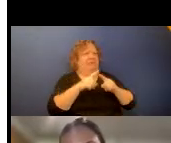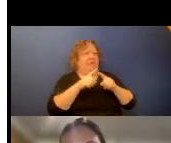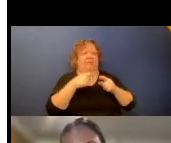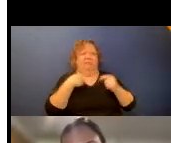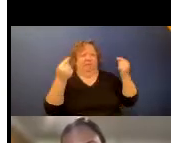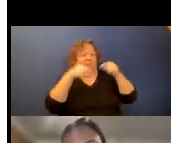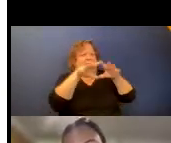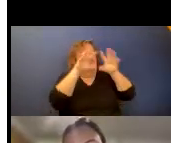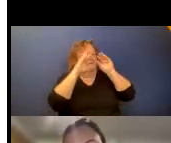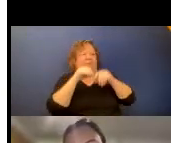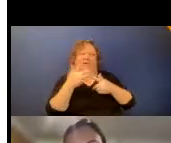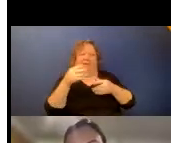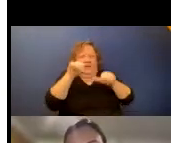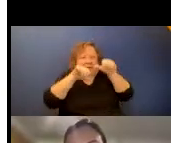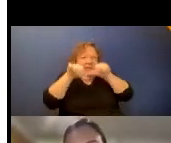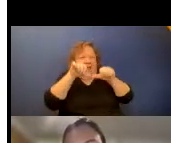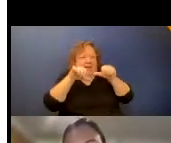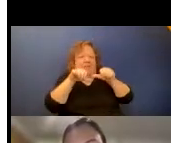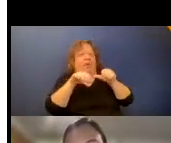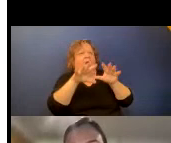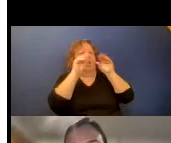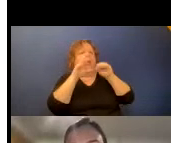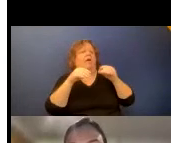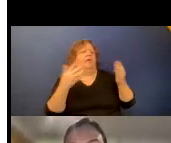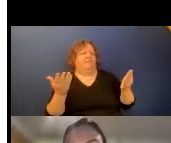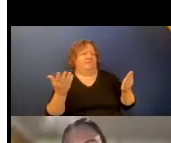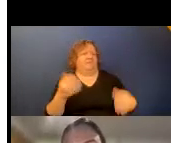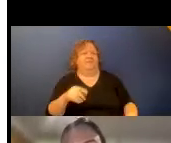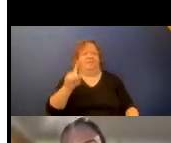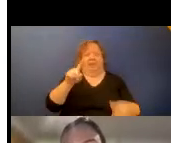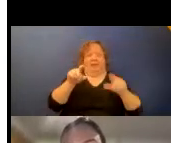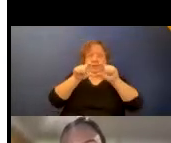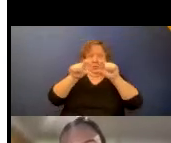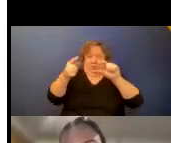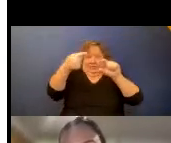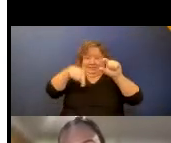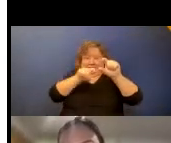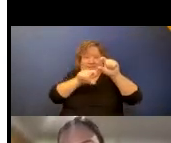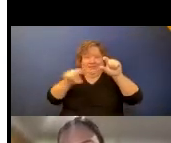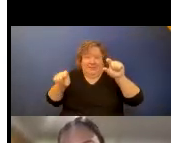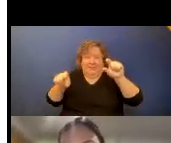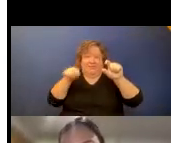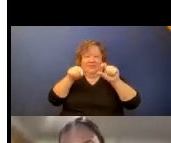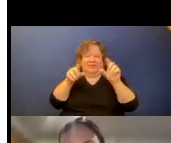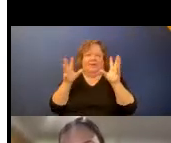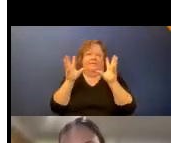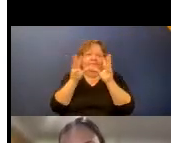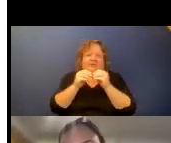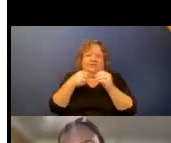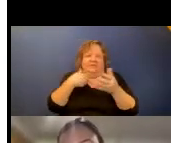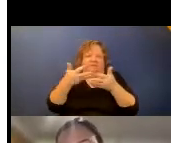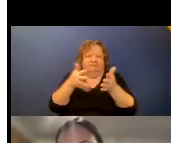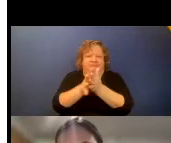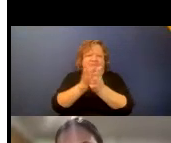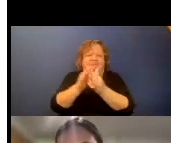we have for engagement, which, as you can see on the screen, are the in-country workshops. We will be doing